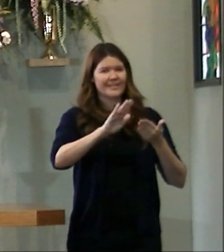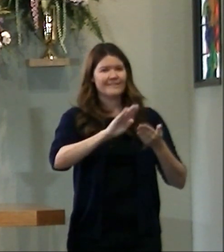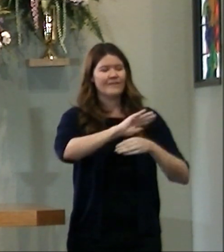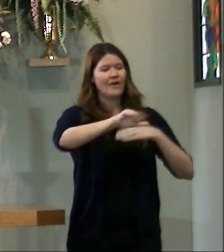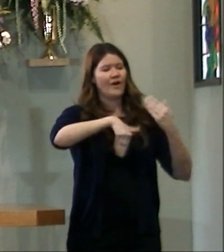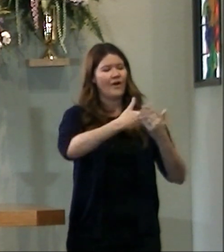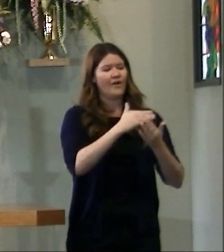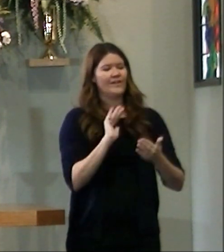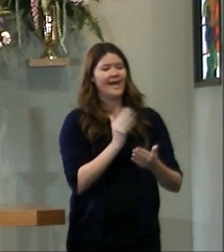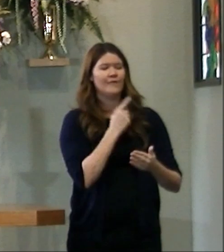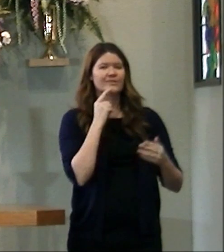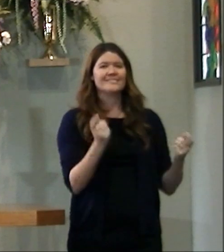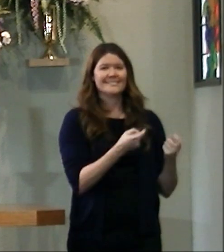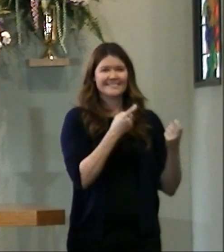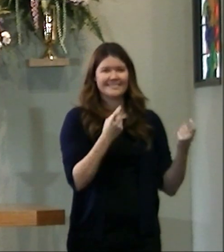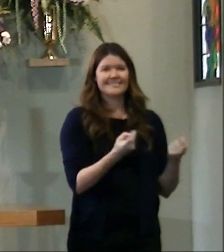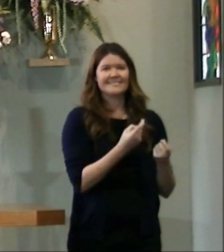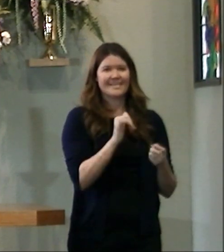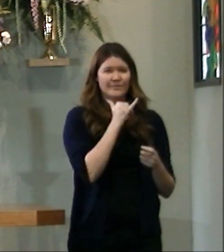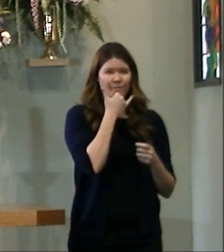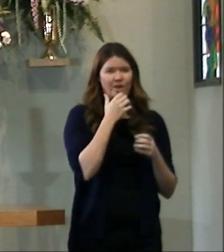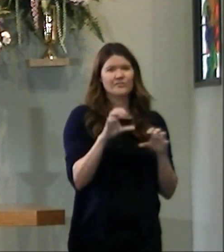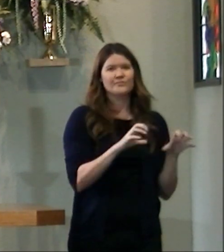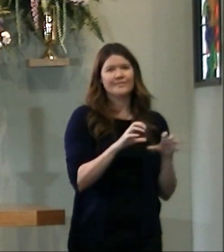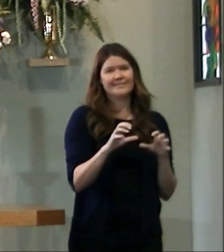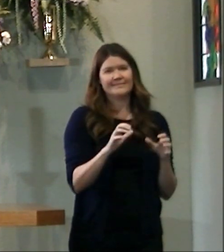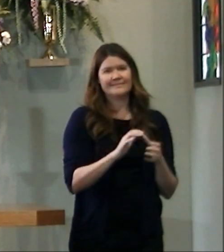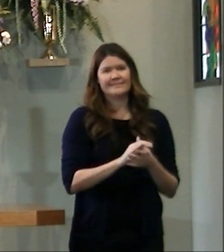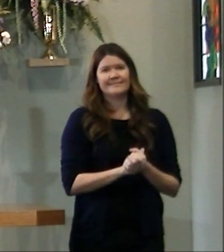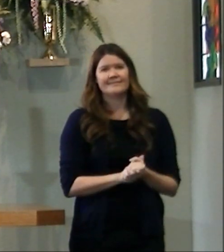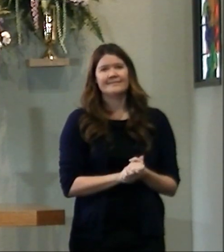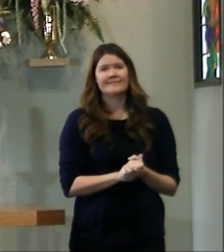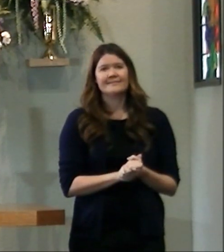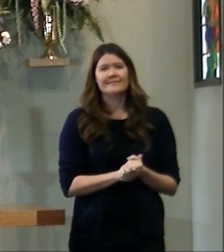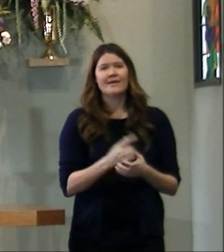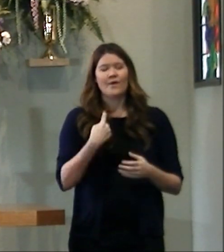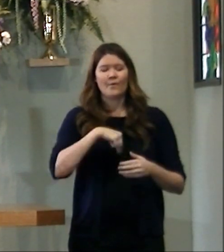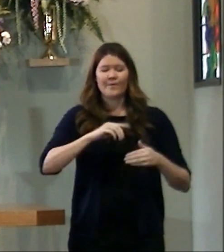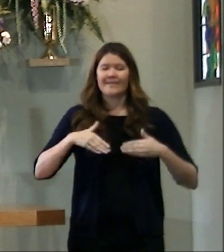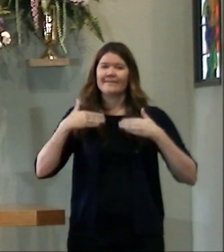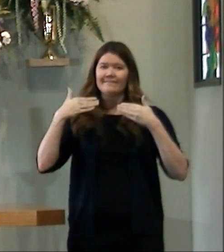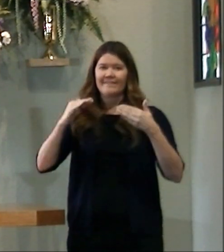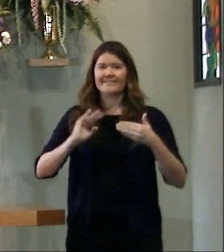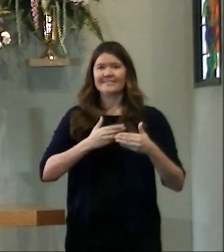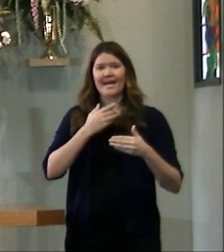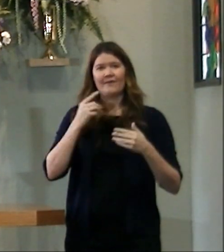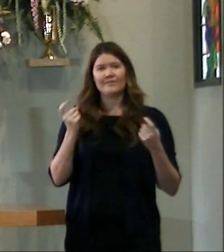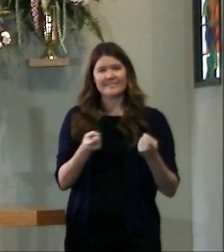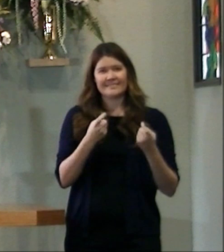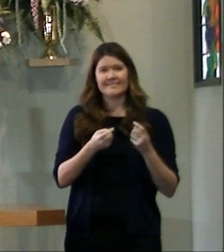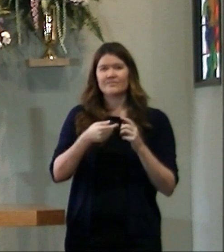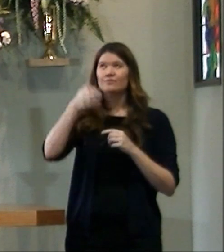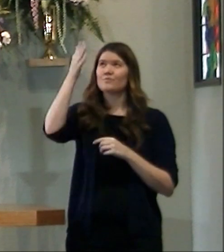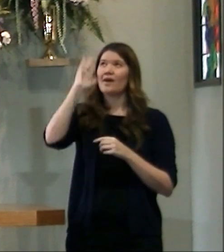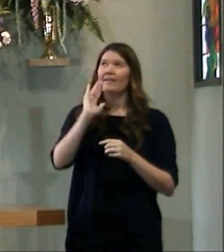sins and purify us from all righteousness." We confess our sins to God our